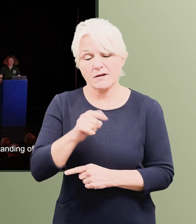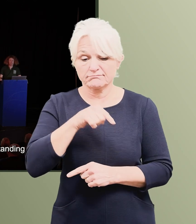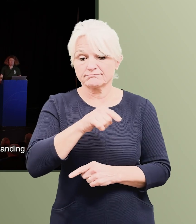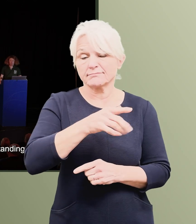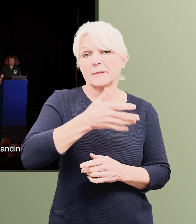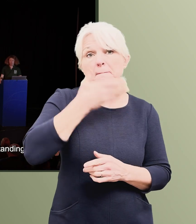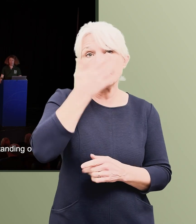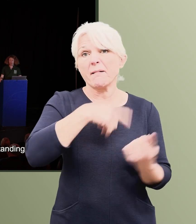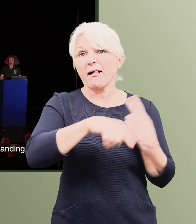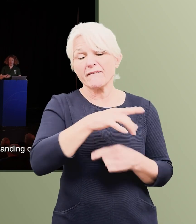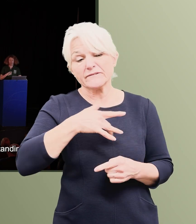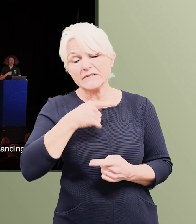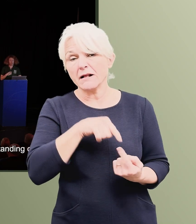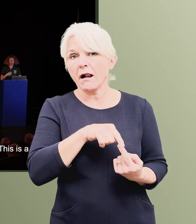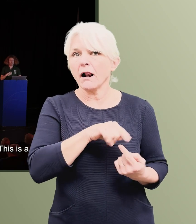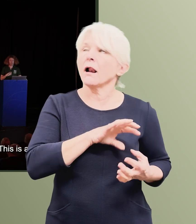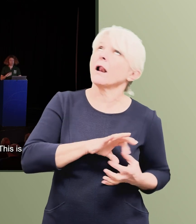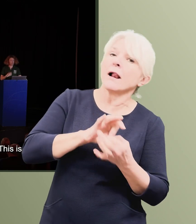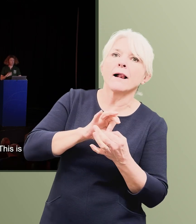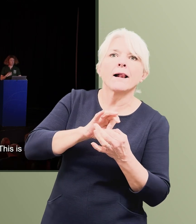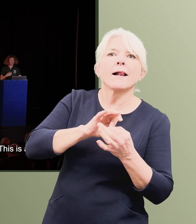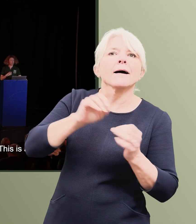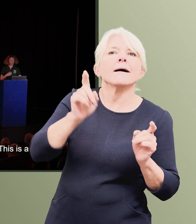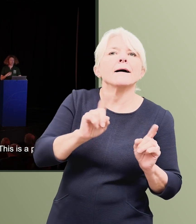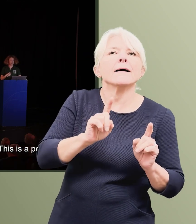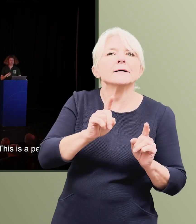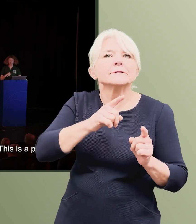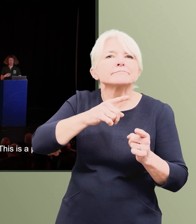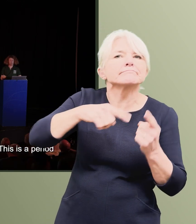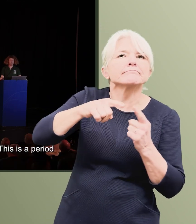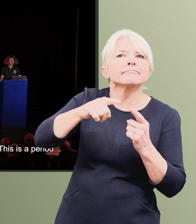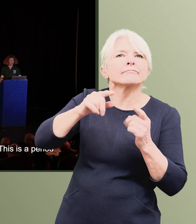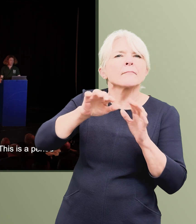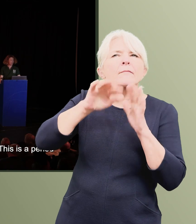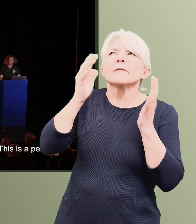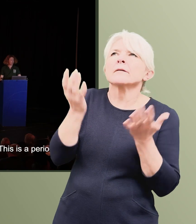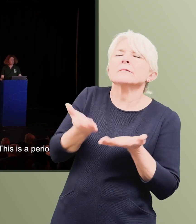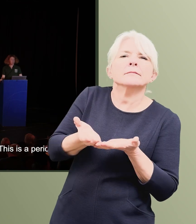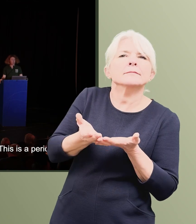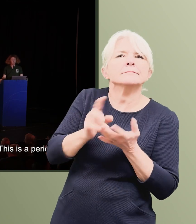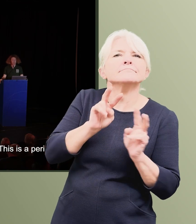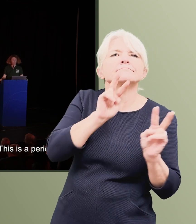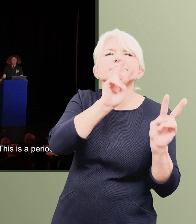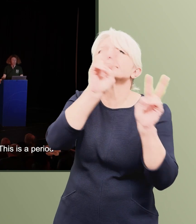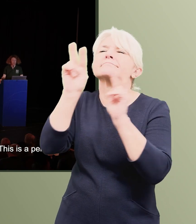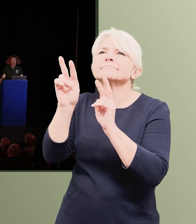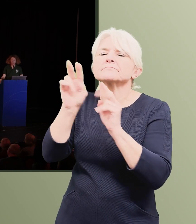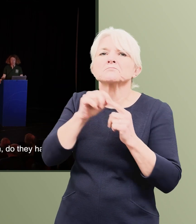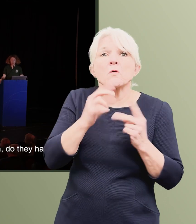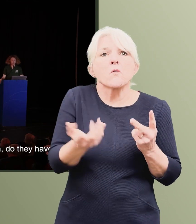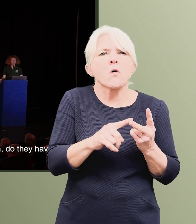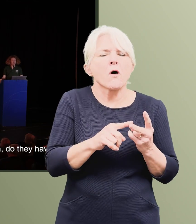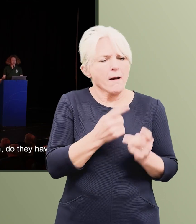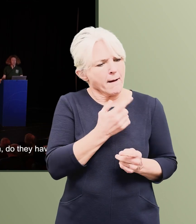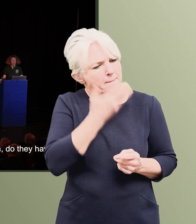their understanding of the universe and their ontologies being their understanding of themselves. This is a period where we debate things like,